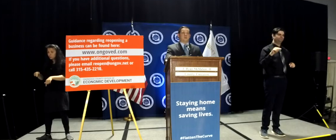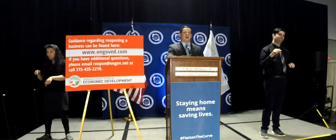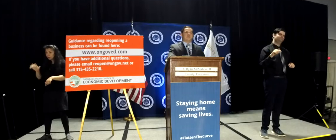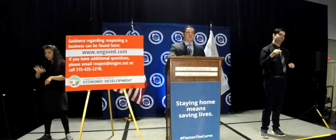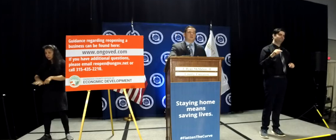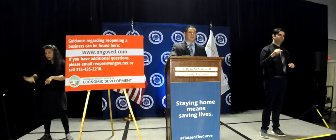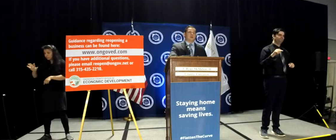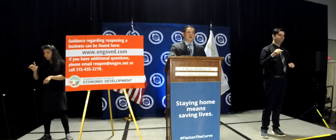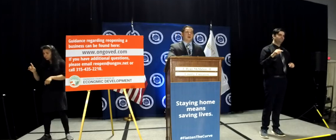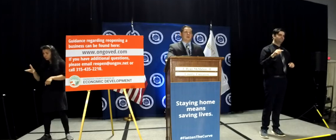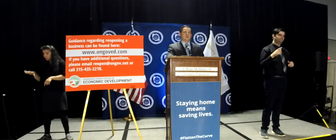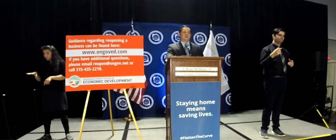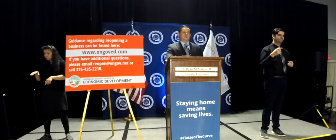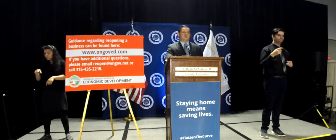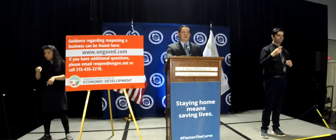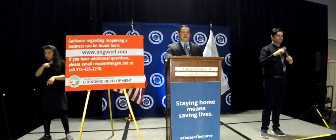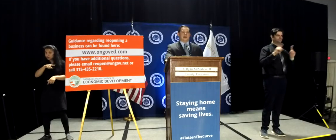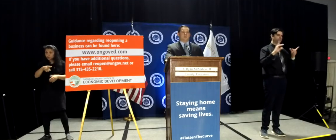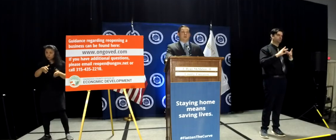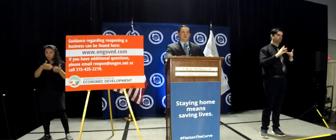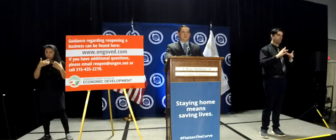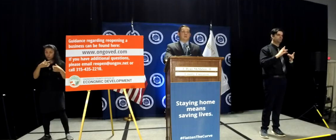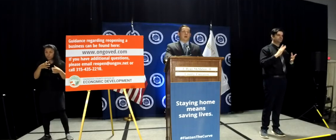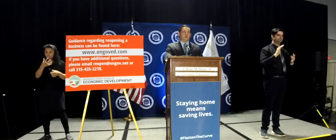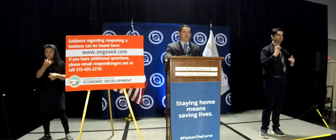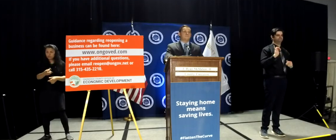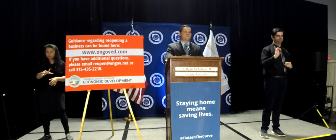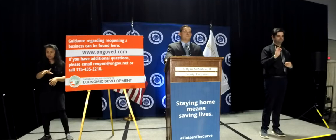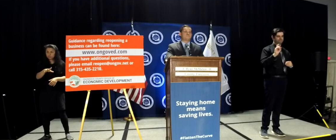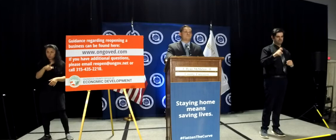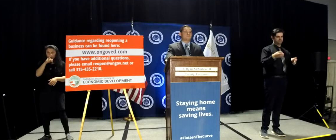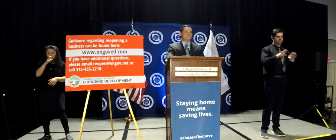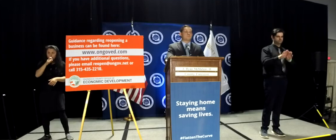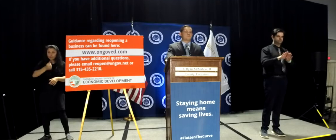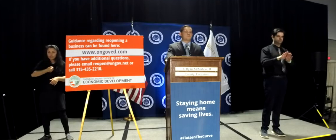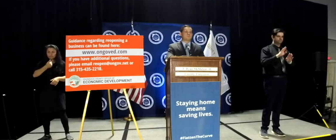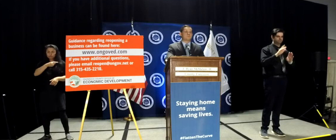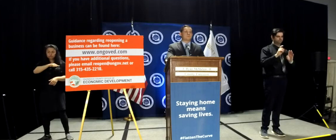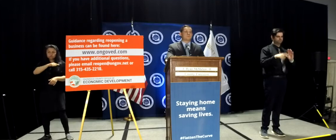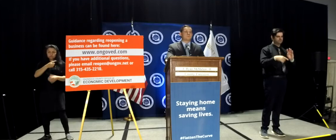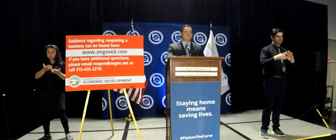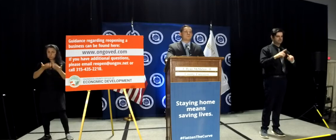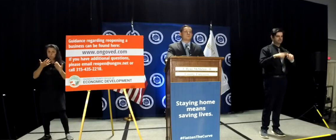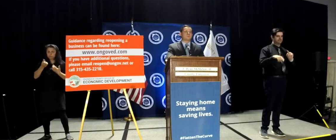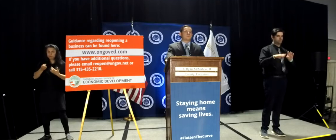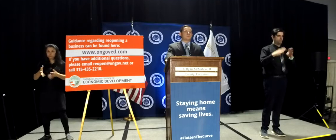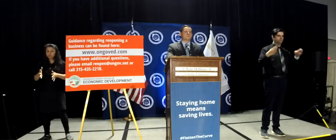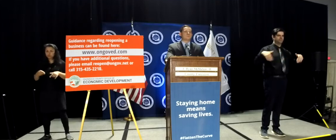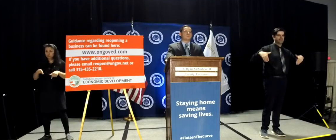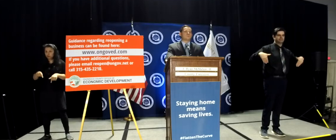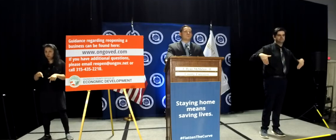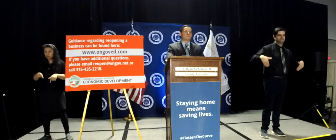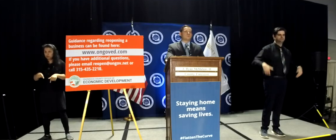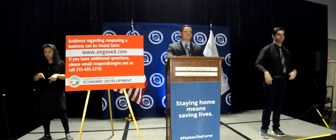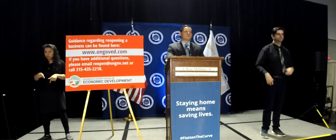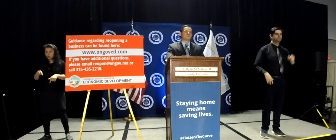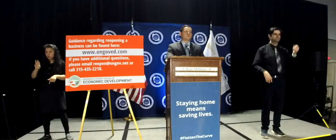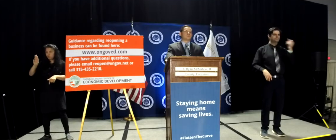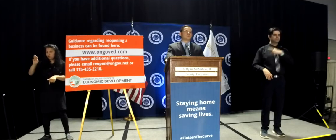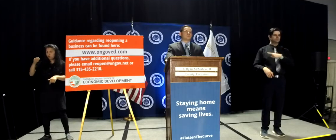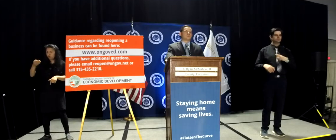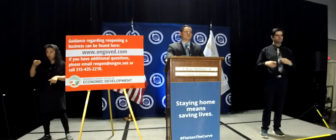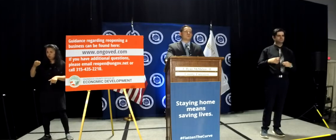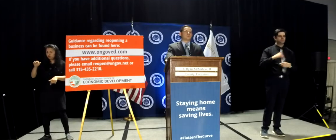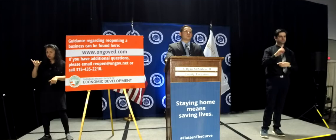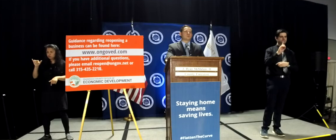private, or a private are not operating. That's how I read it. What about Destiny? Malls were also